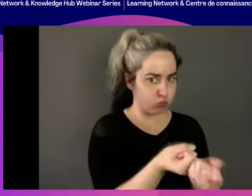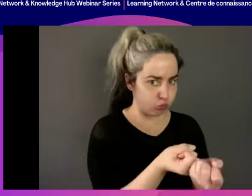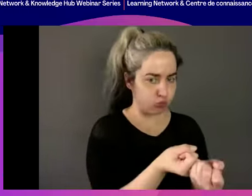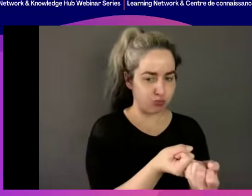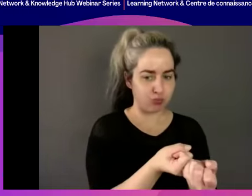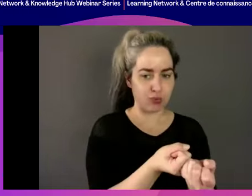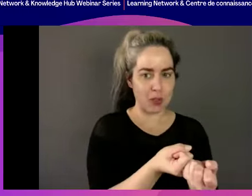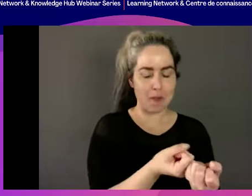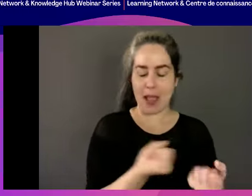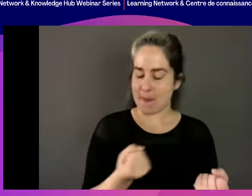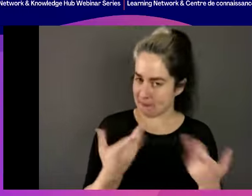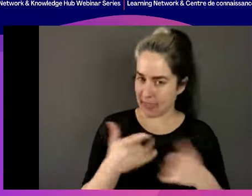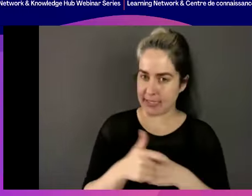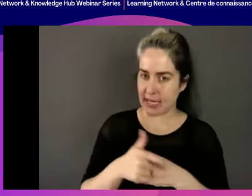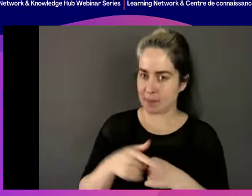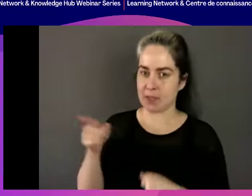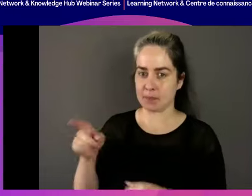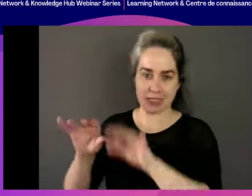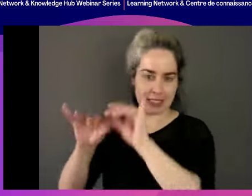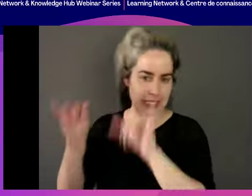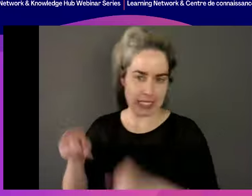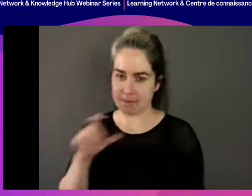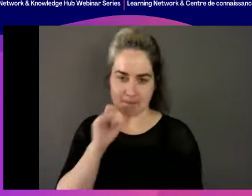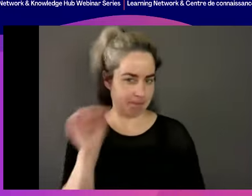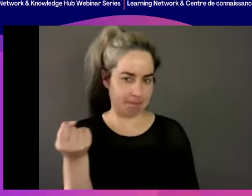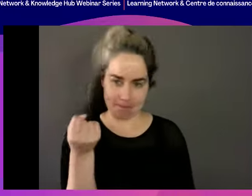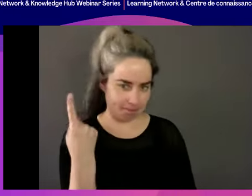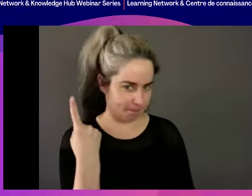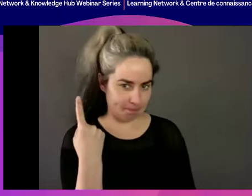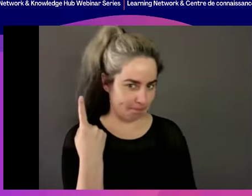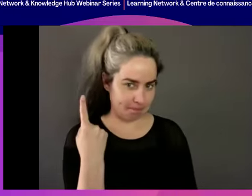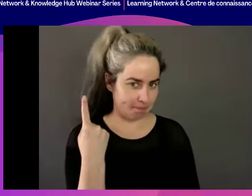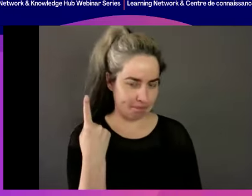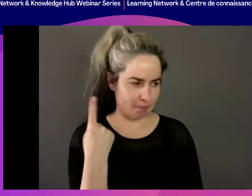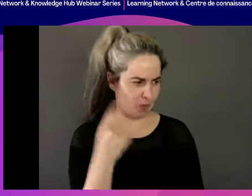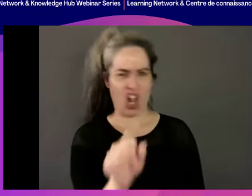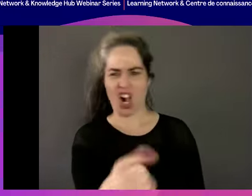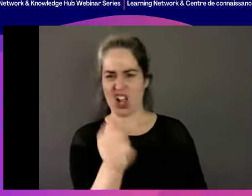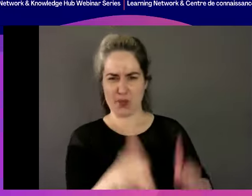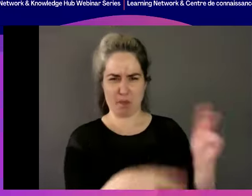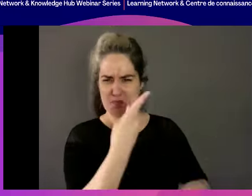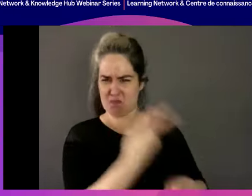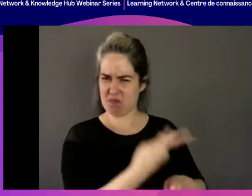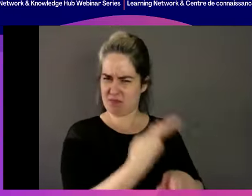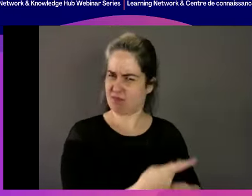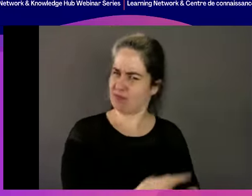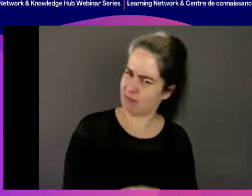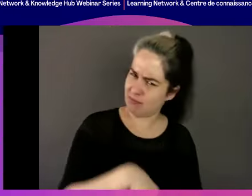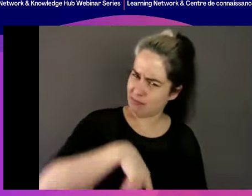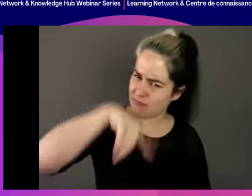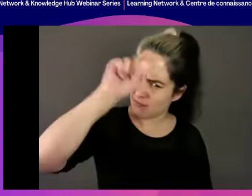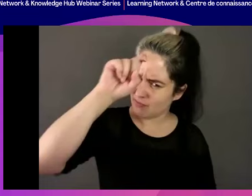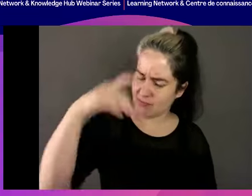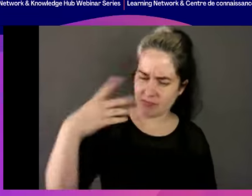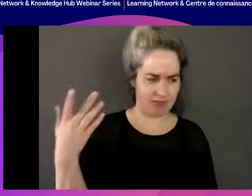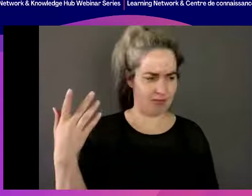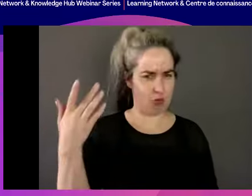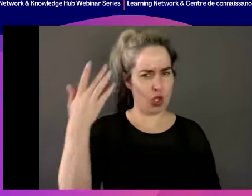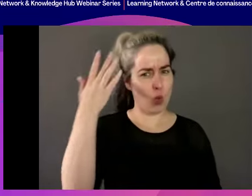not understood at the time by social workers coming in, that, oh well, why is the children with